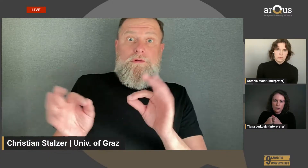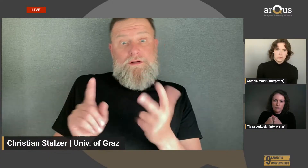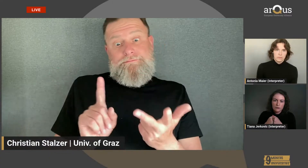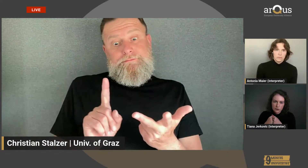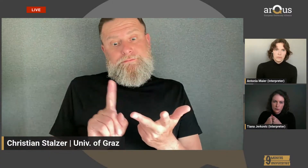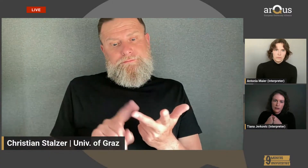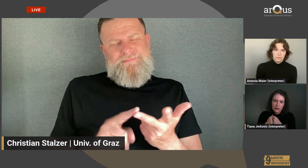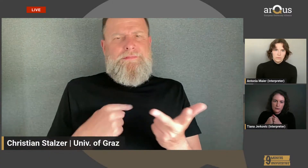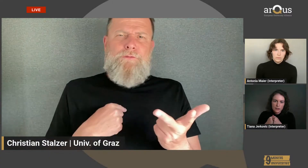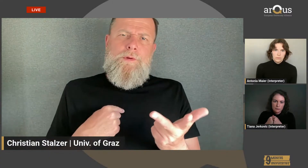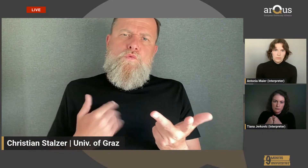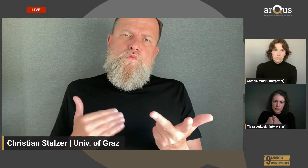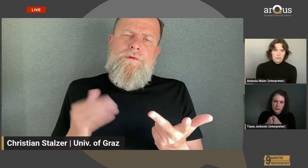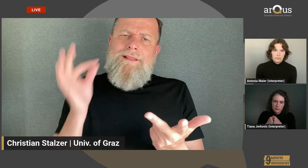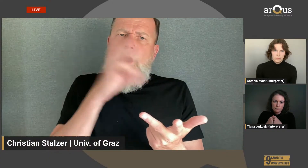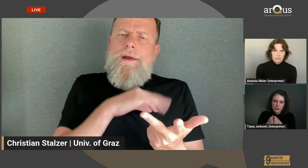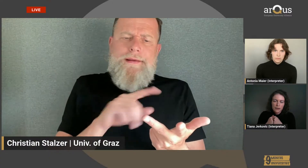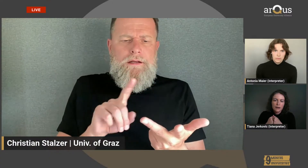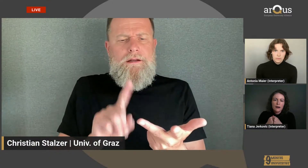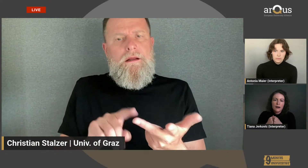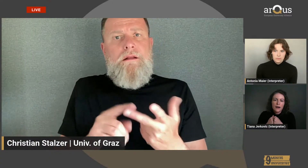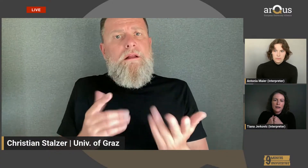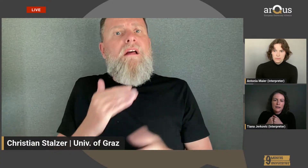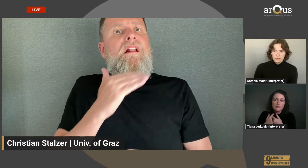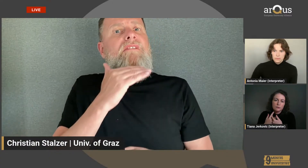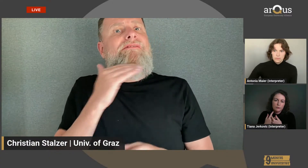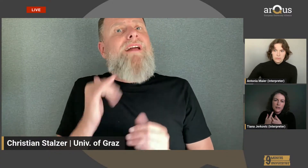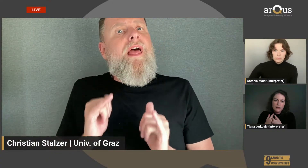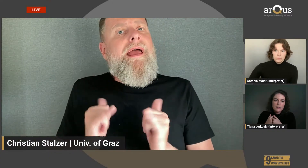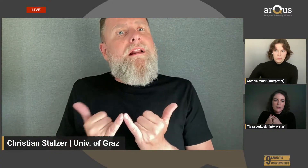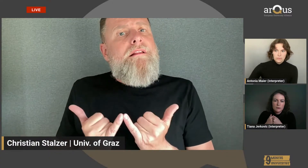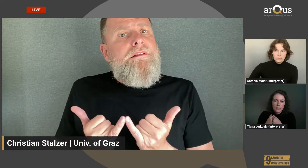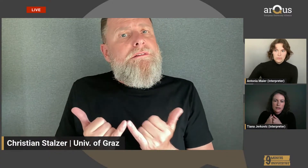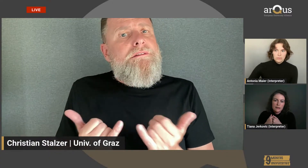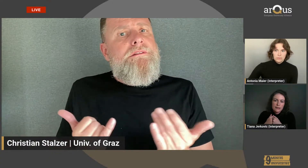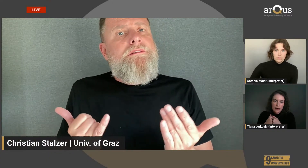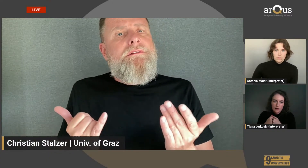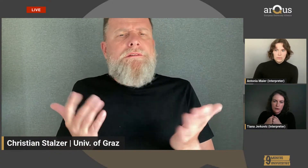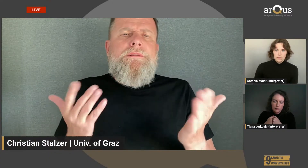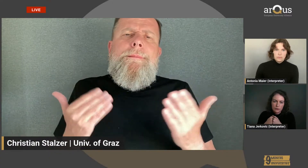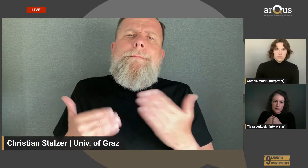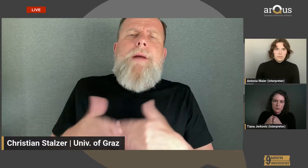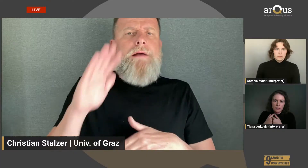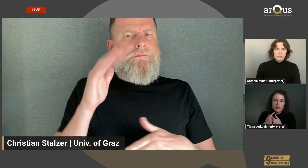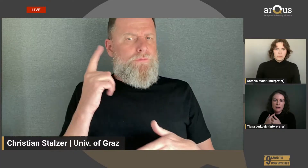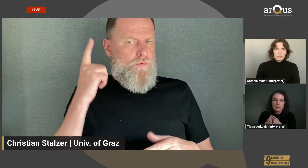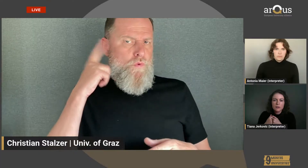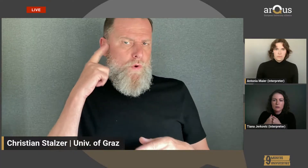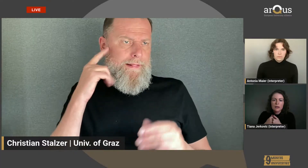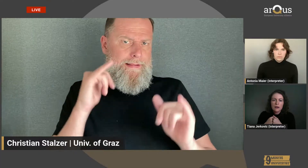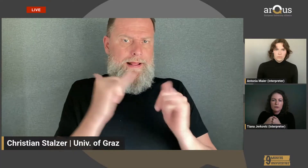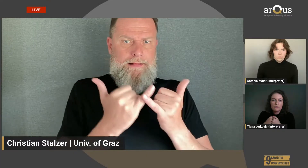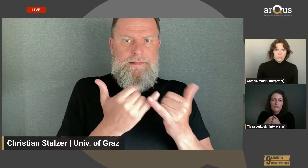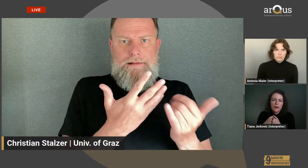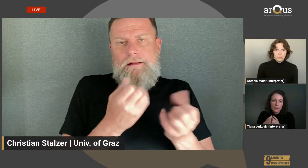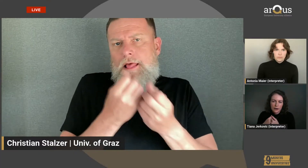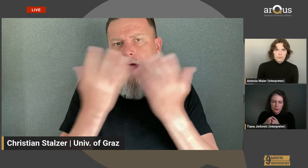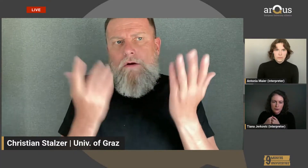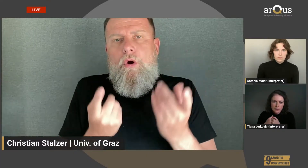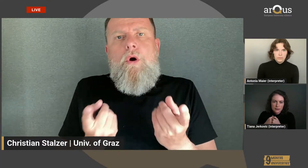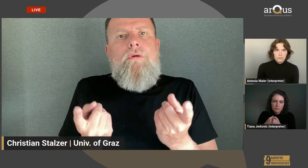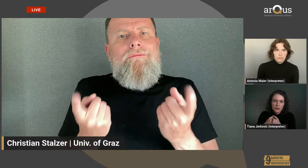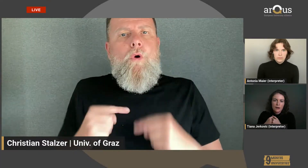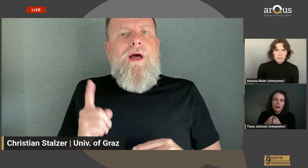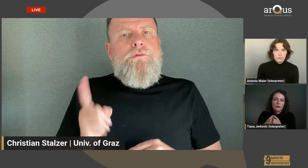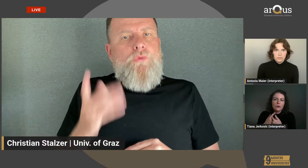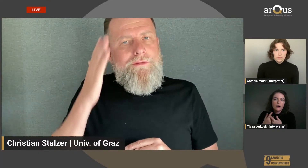is also language deprivation. And for me, this is quite sad, of course, because there are also a lot of